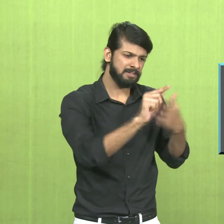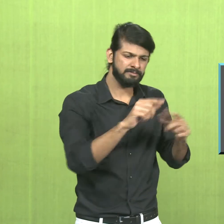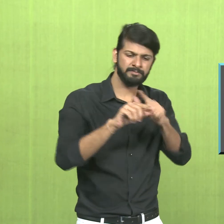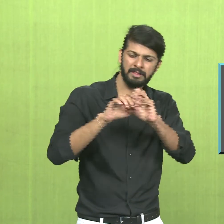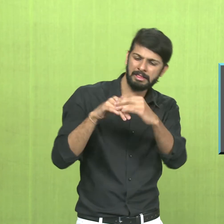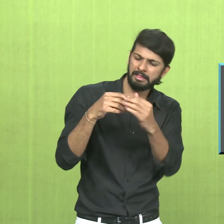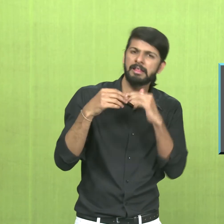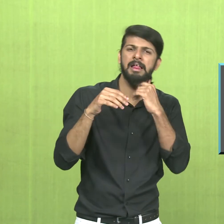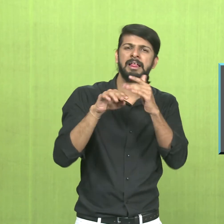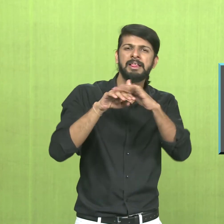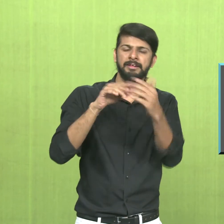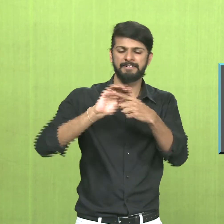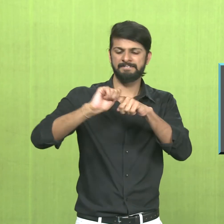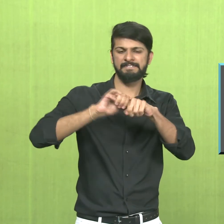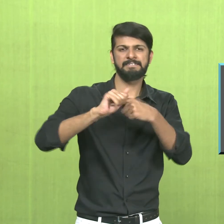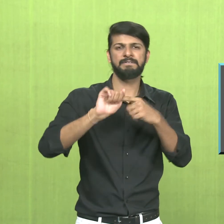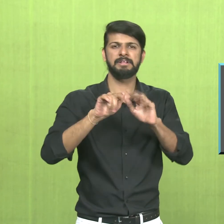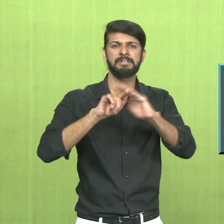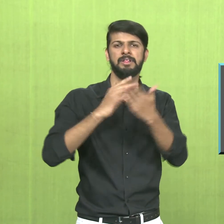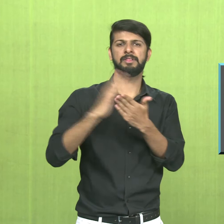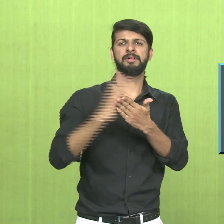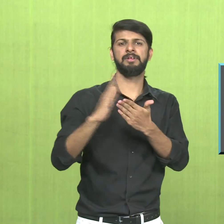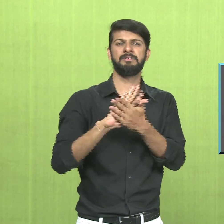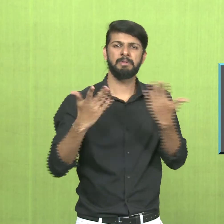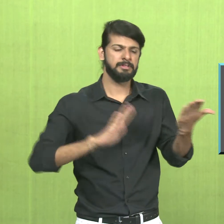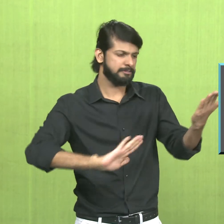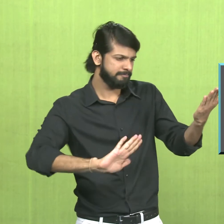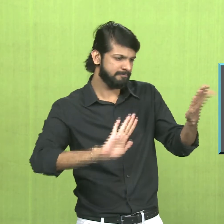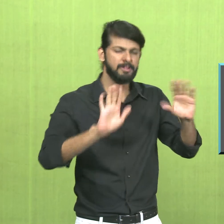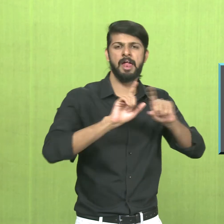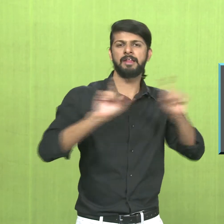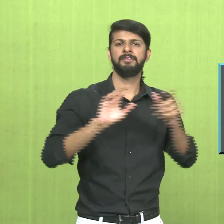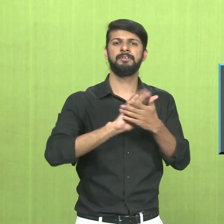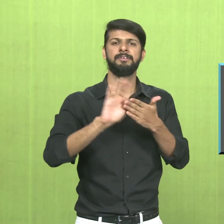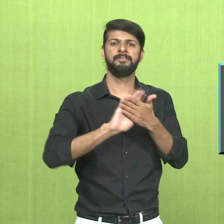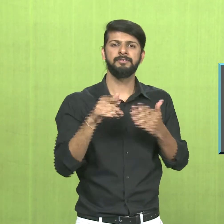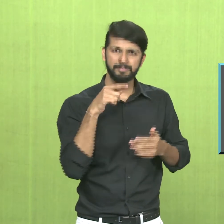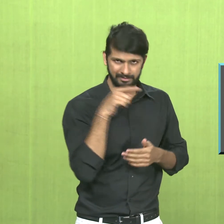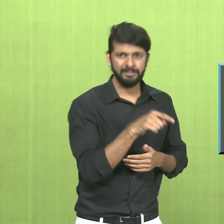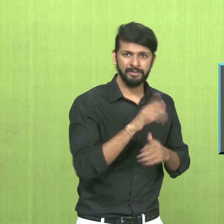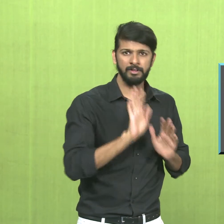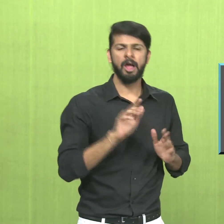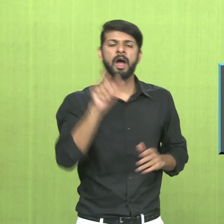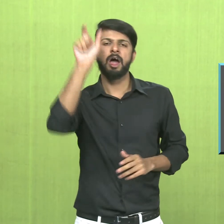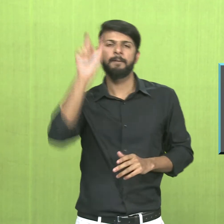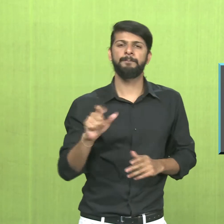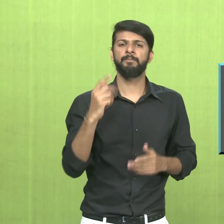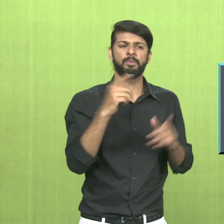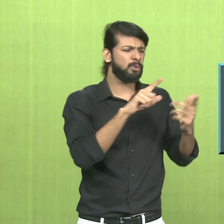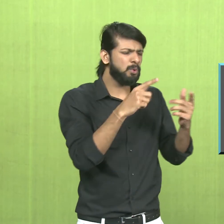to wipe hands, basically because the dusty residue of charcoal. So, the artist used white